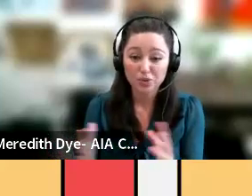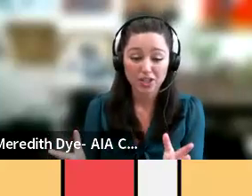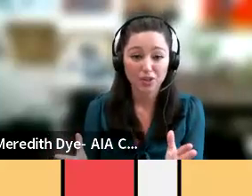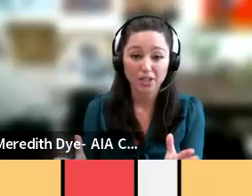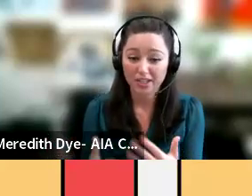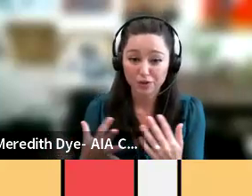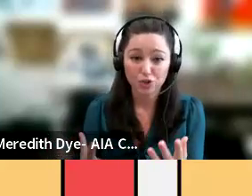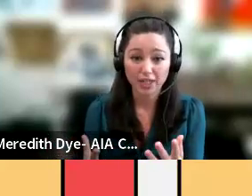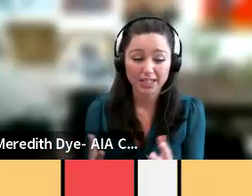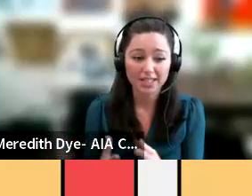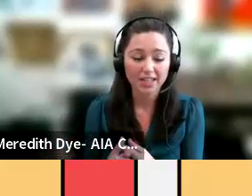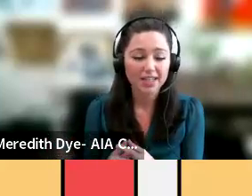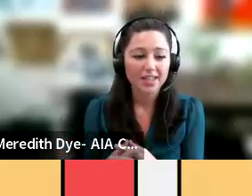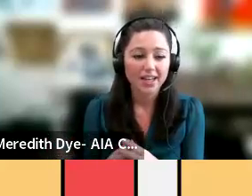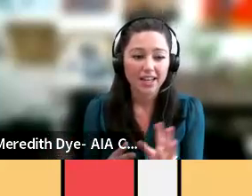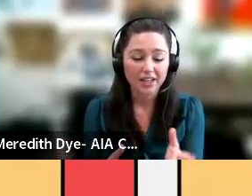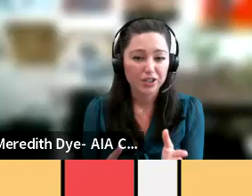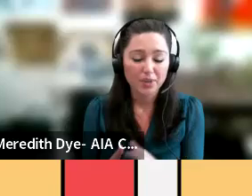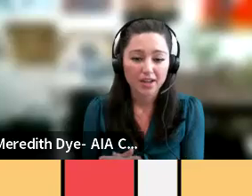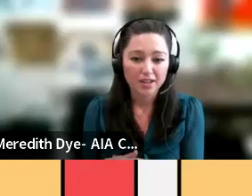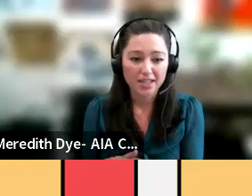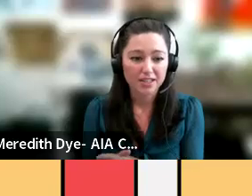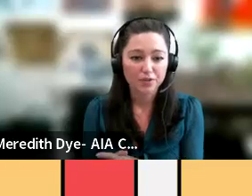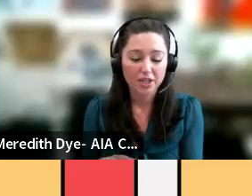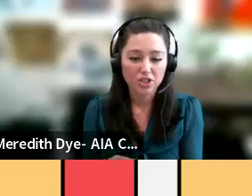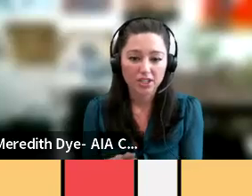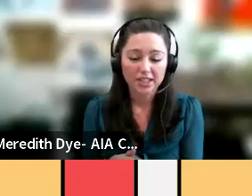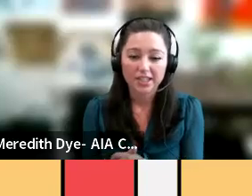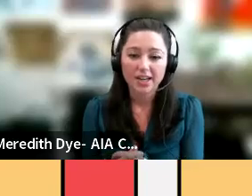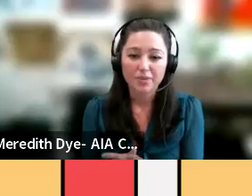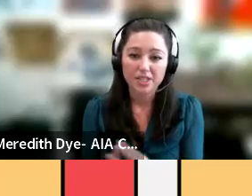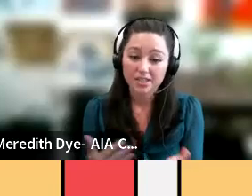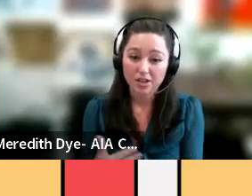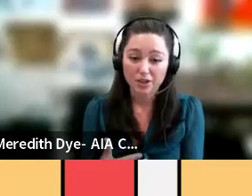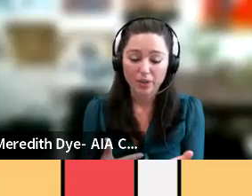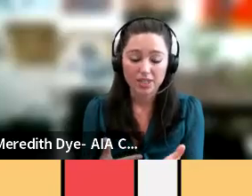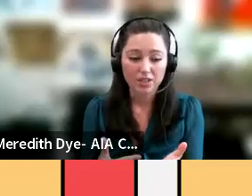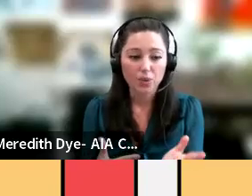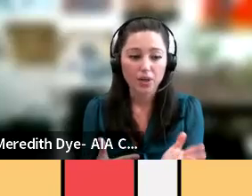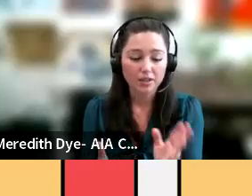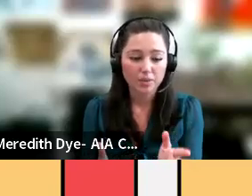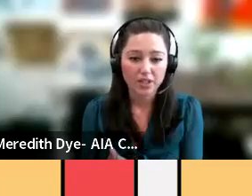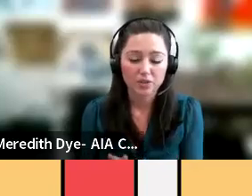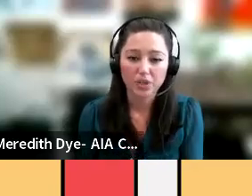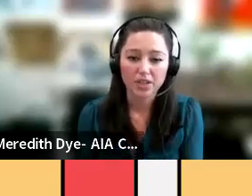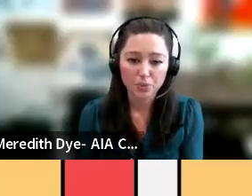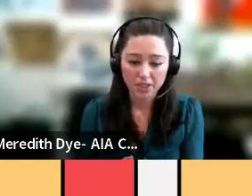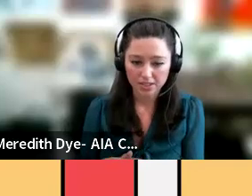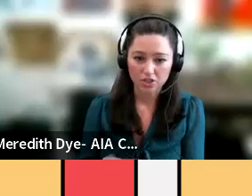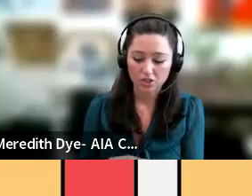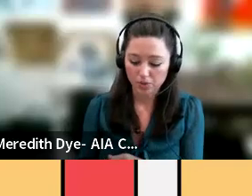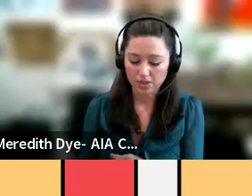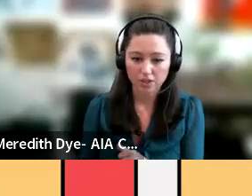but a huge thank you again for joining today. And here's my contact information. This is on the website as well, but it will be in